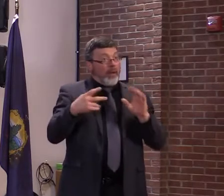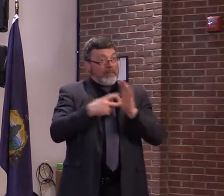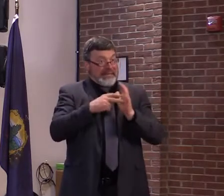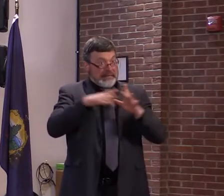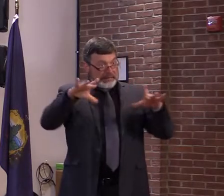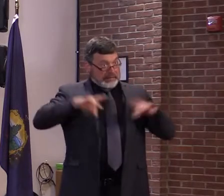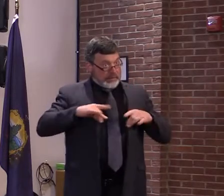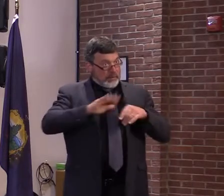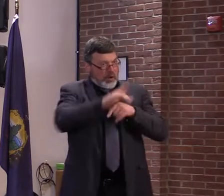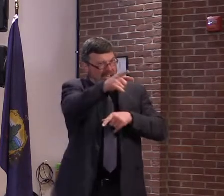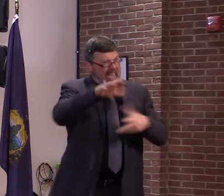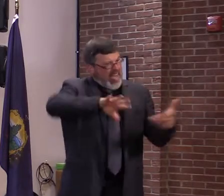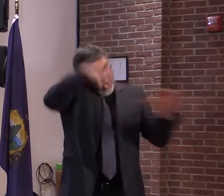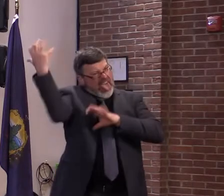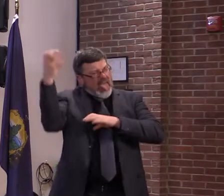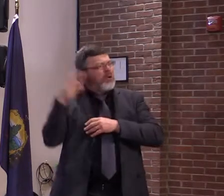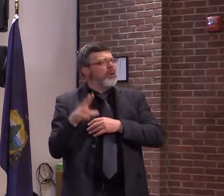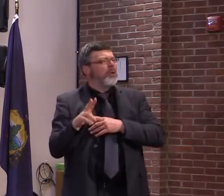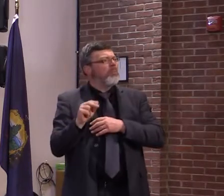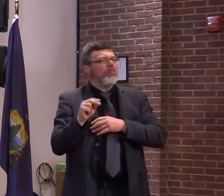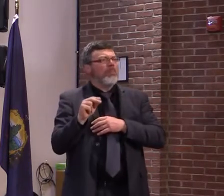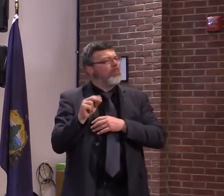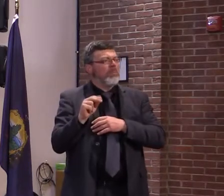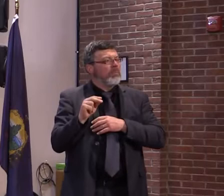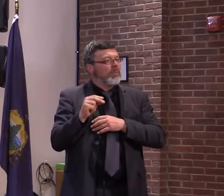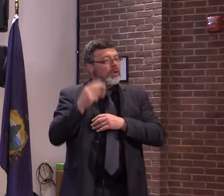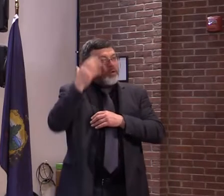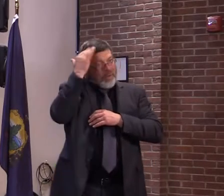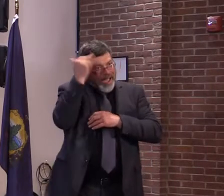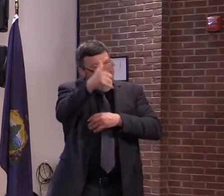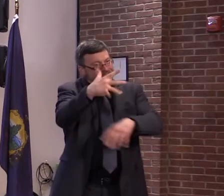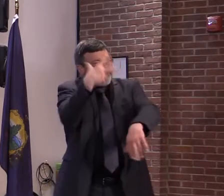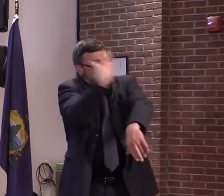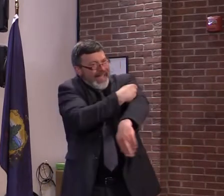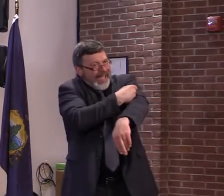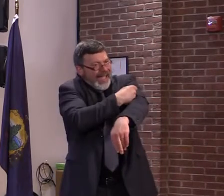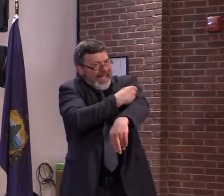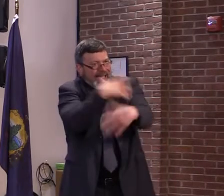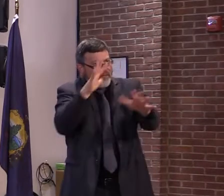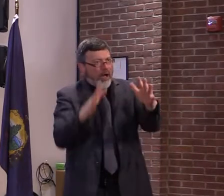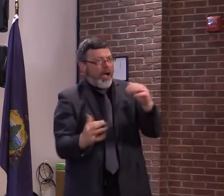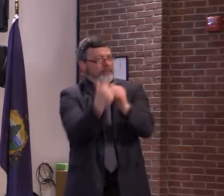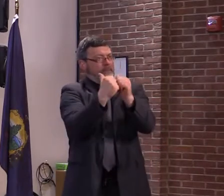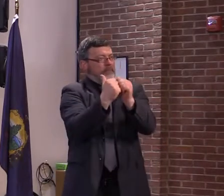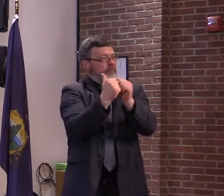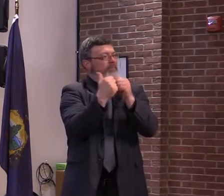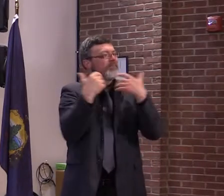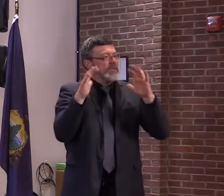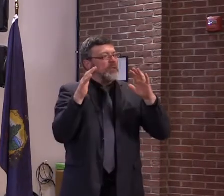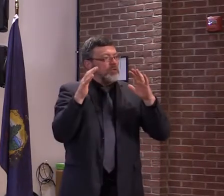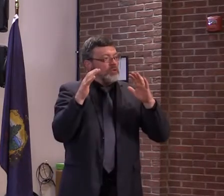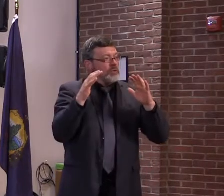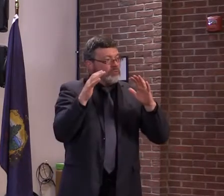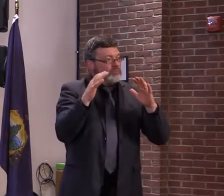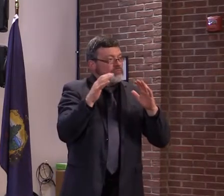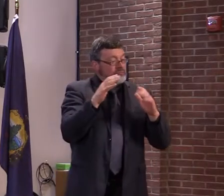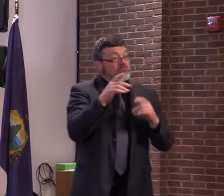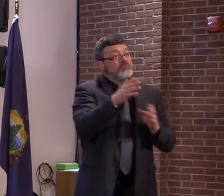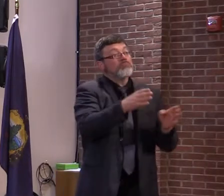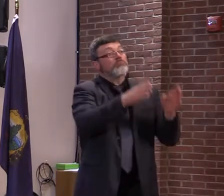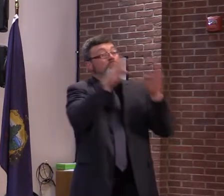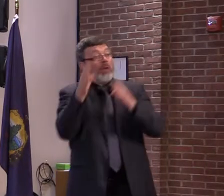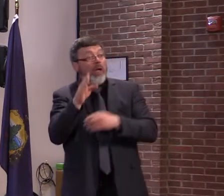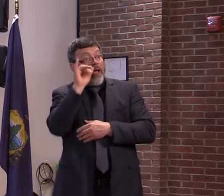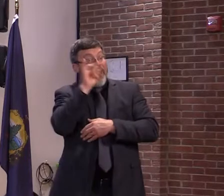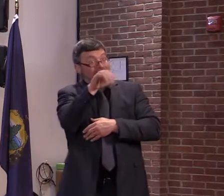and others by being up to date on vaccines, getting tested if you have symptoms, or if